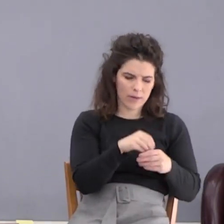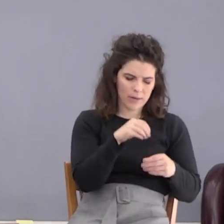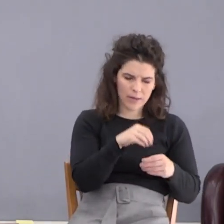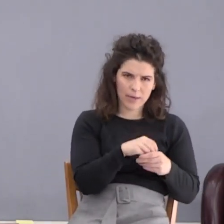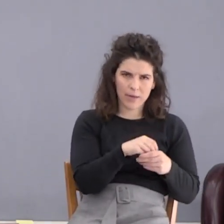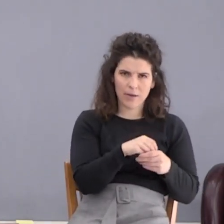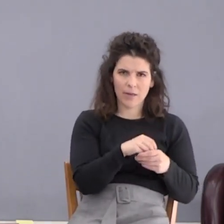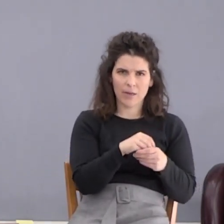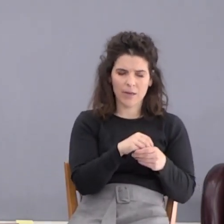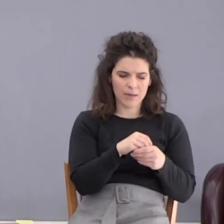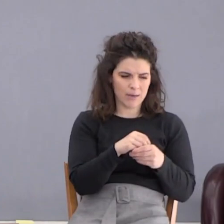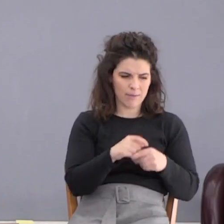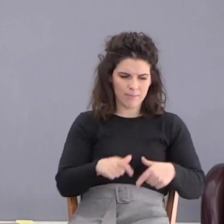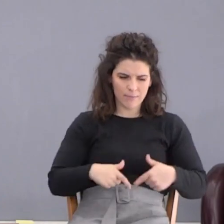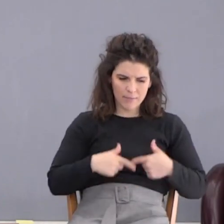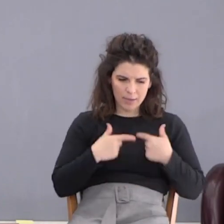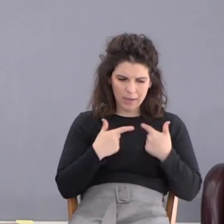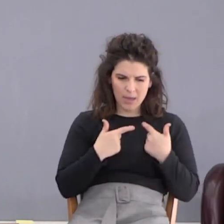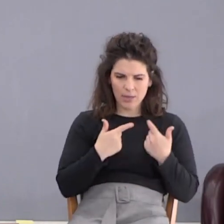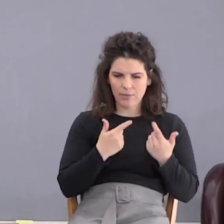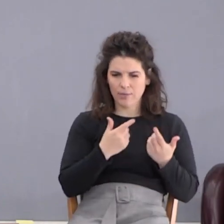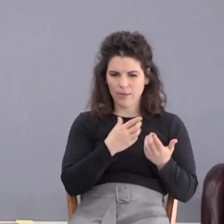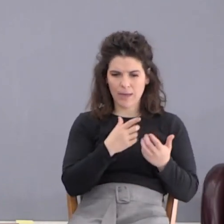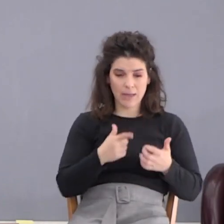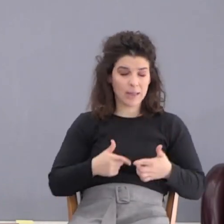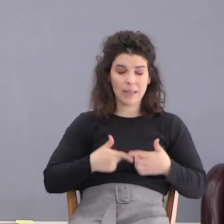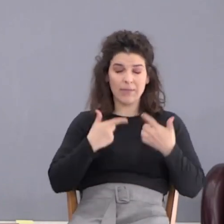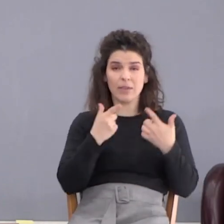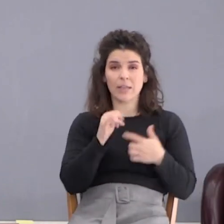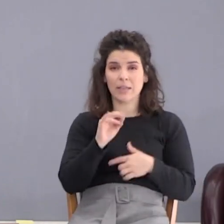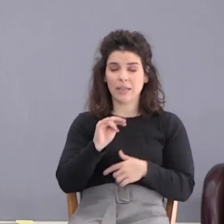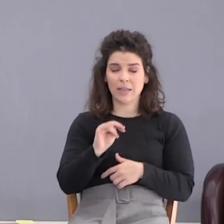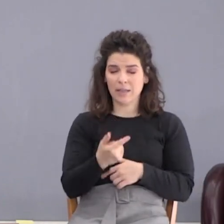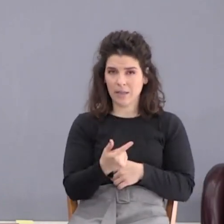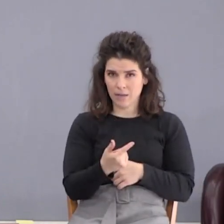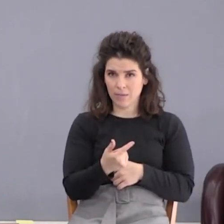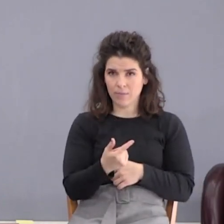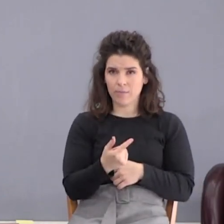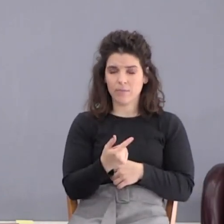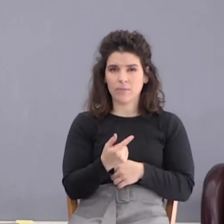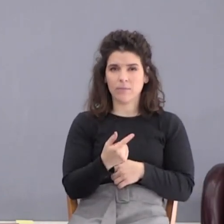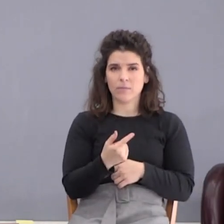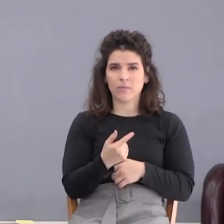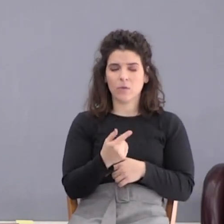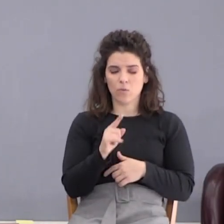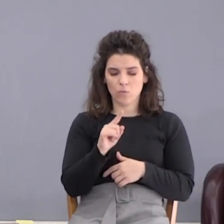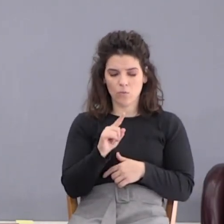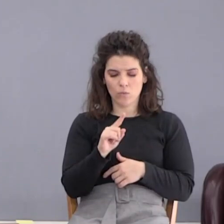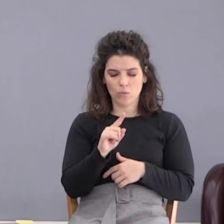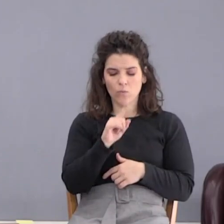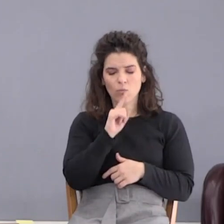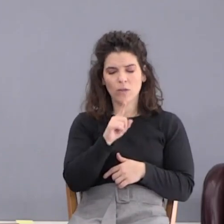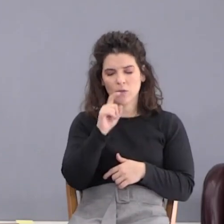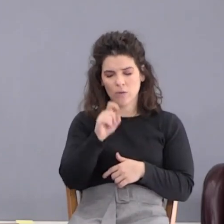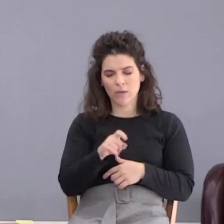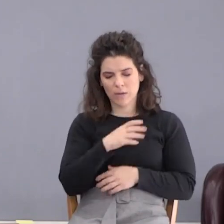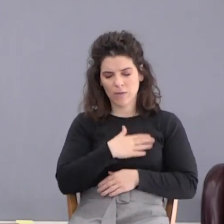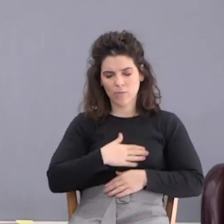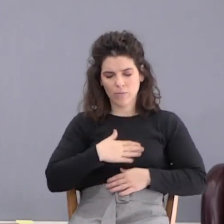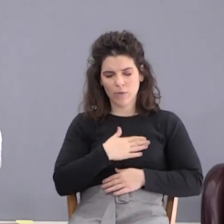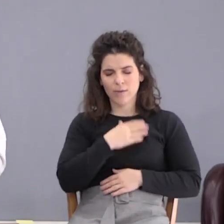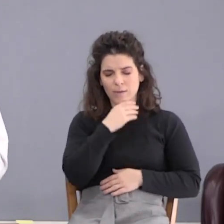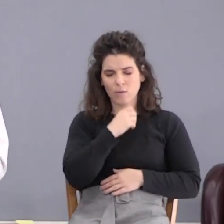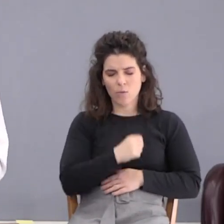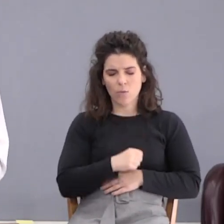inherent vitality and living, okay? So just appreciate the